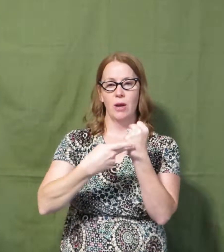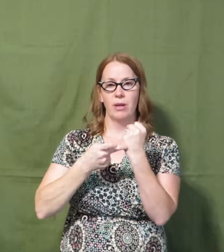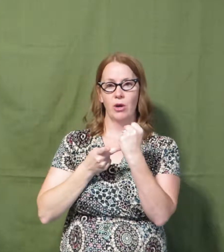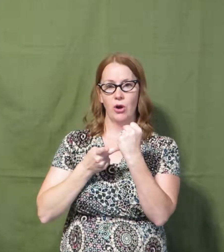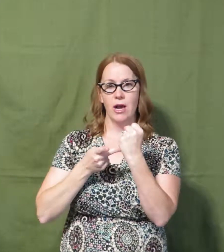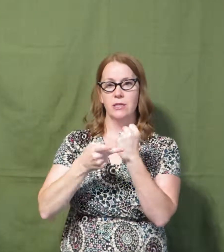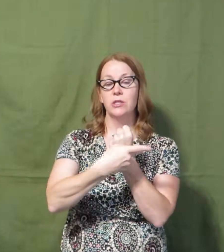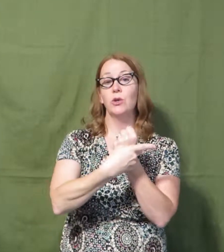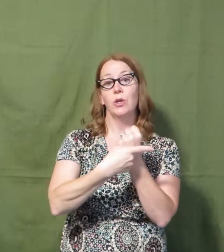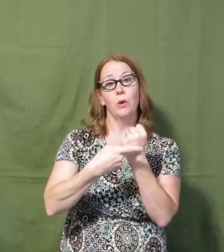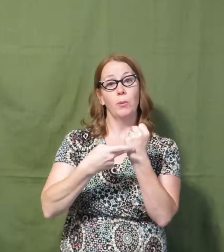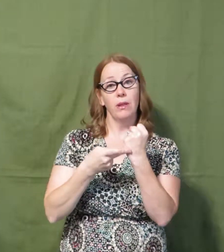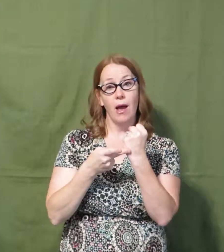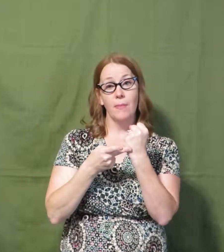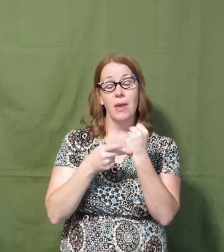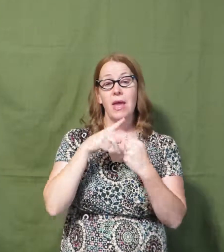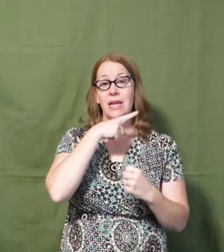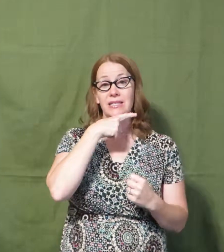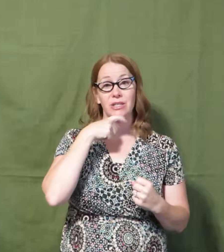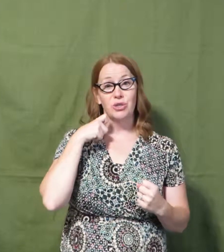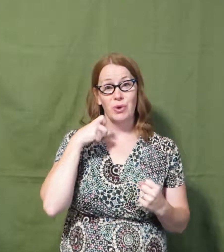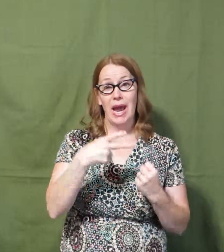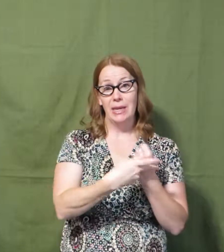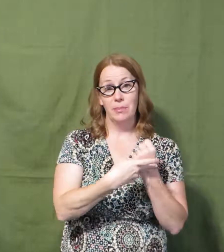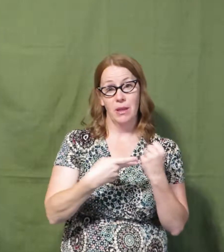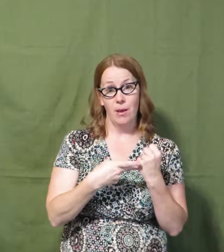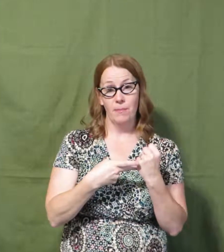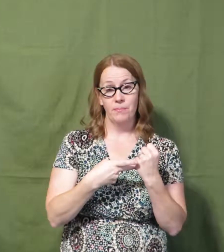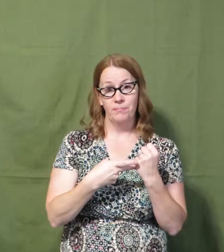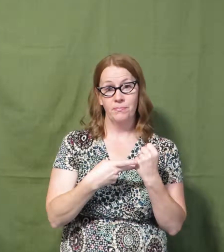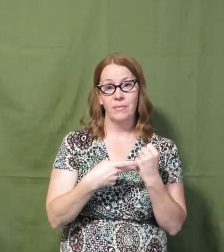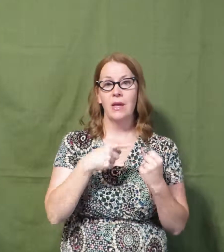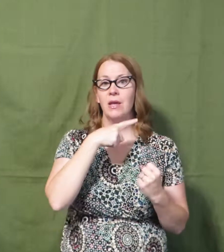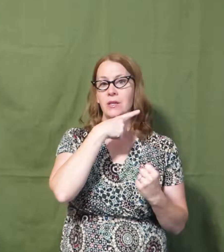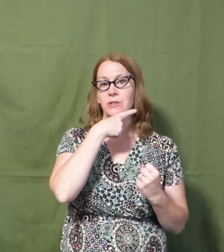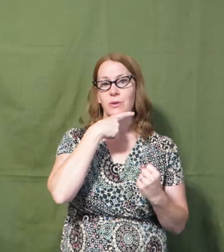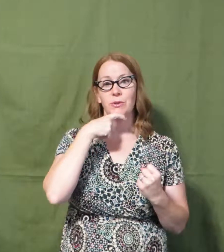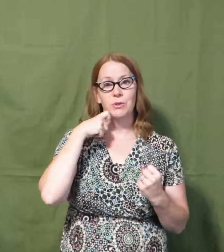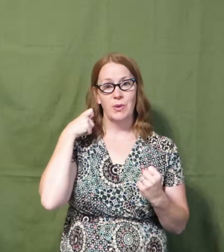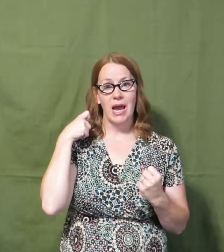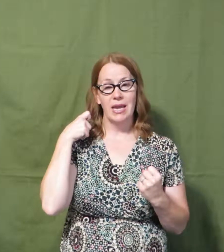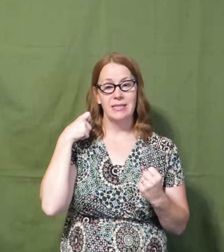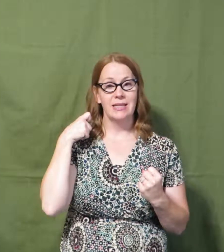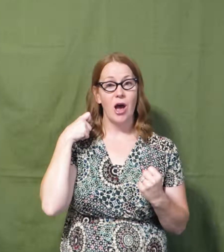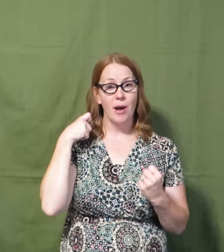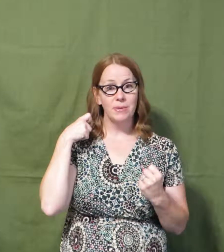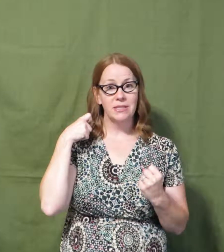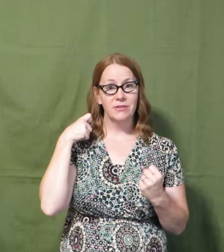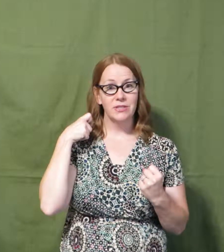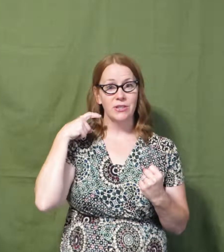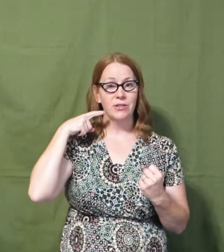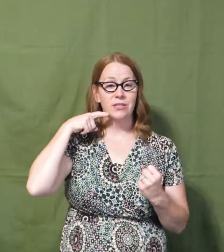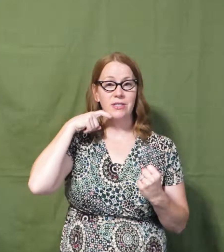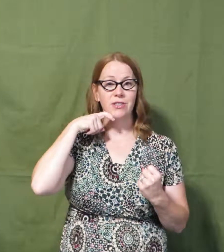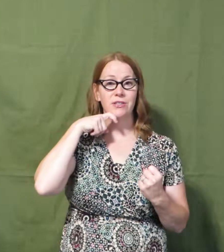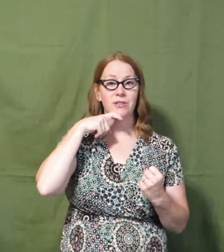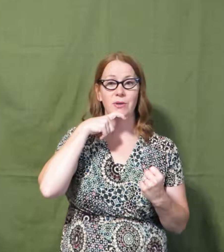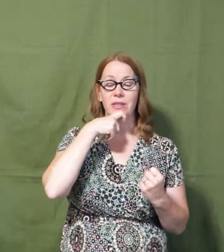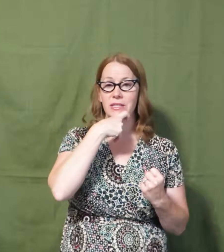coming across. So you could do plum, it's a dried plum. So dry is the opposite of cereal. Cereal is going this